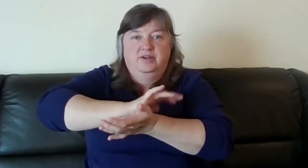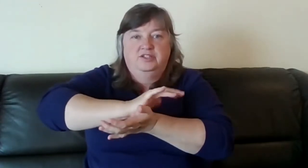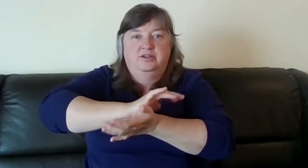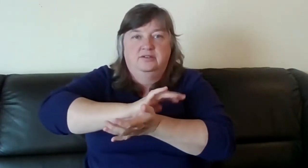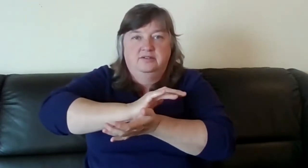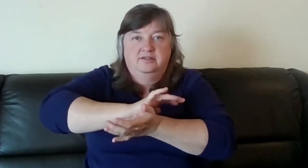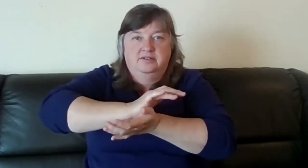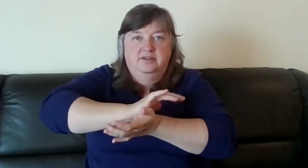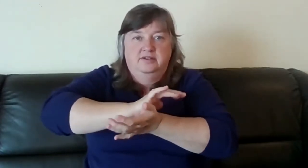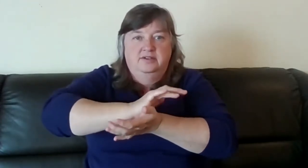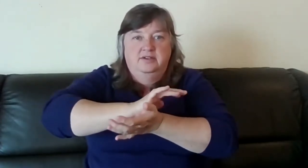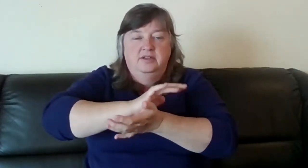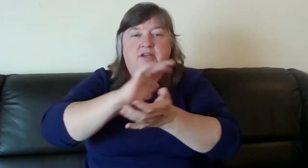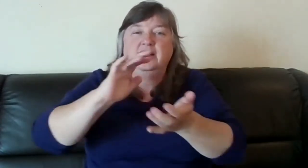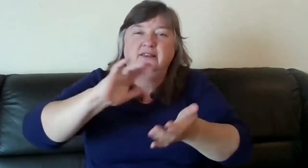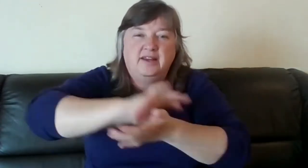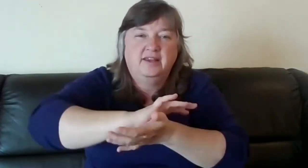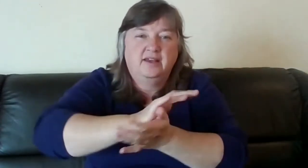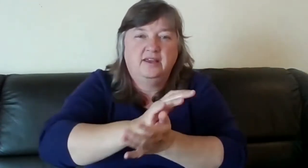pressure. You kind of, you